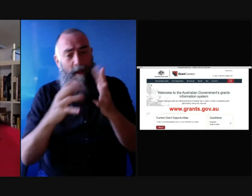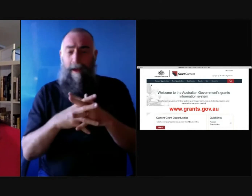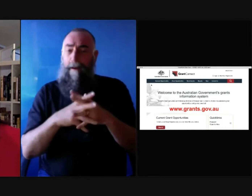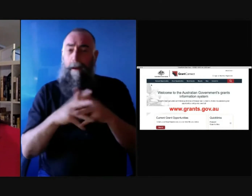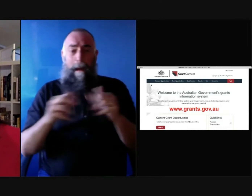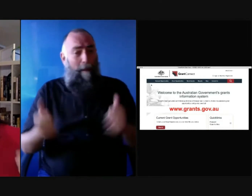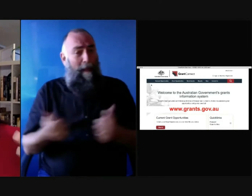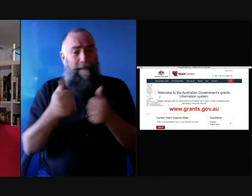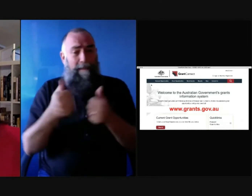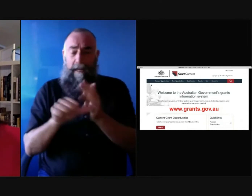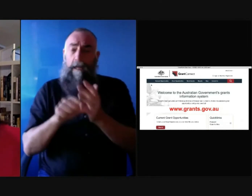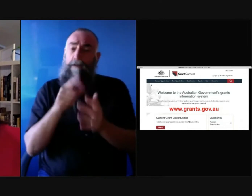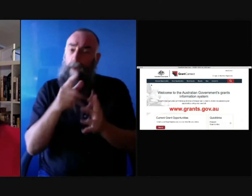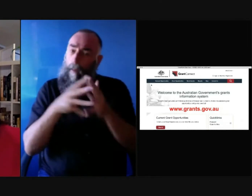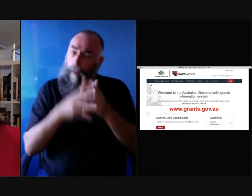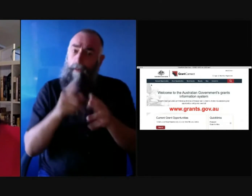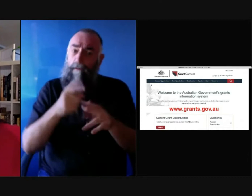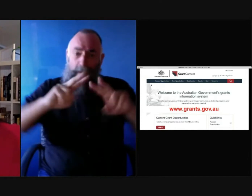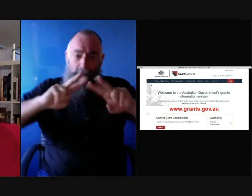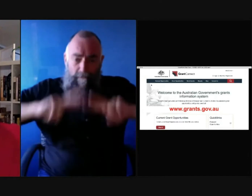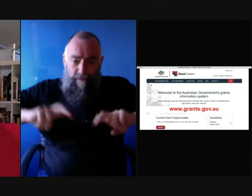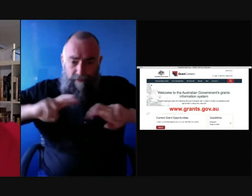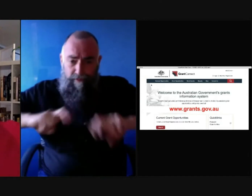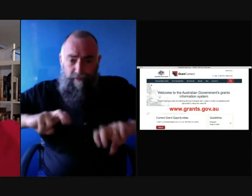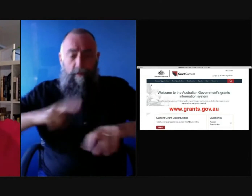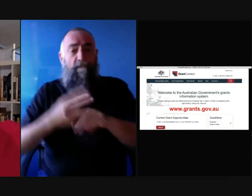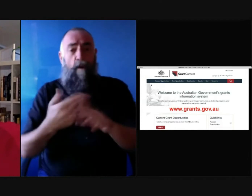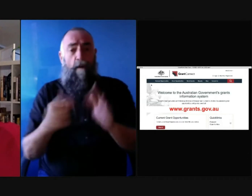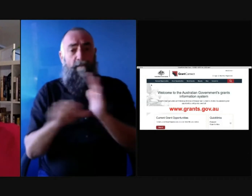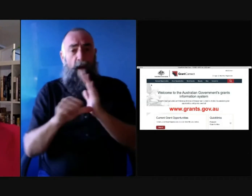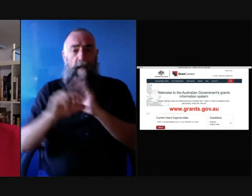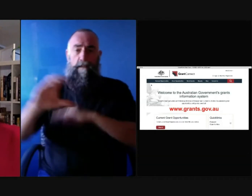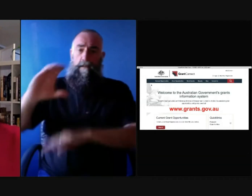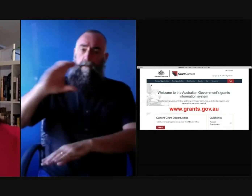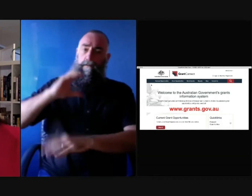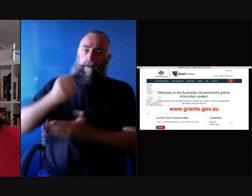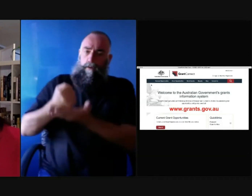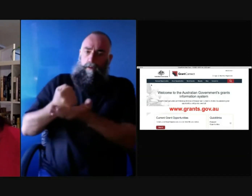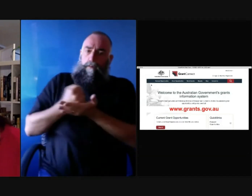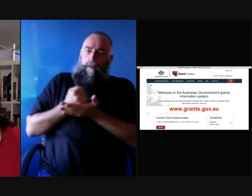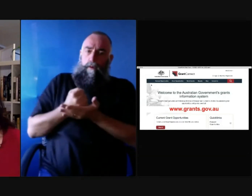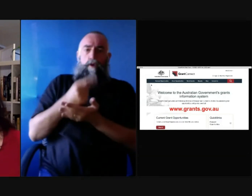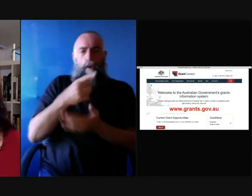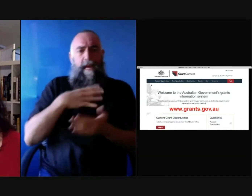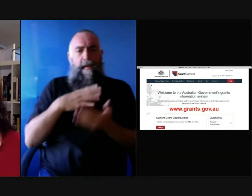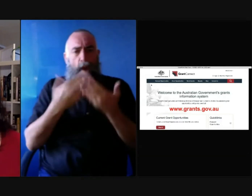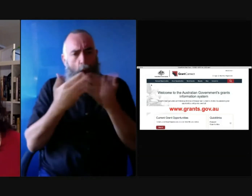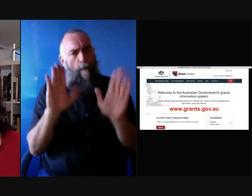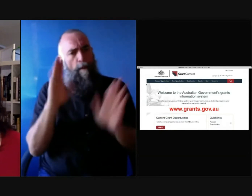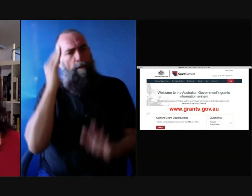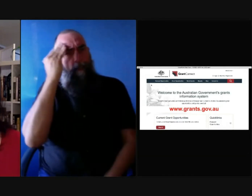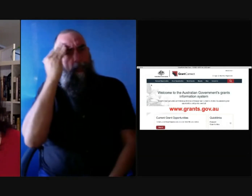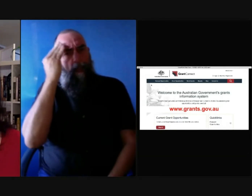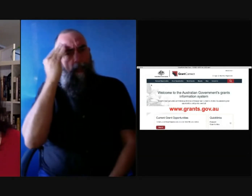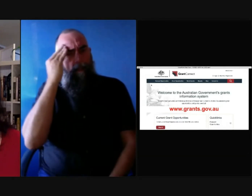for possible financial support that you broaden your horizons as much as possible when it comes to that. I can't see